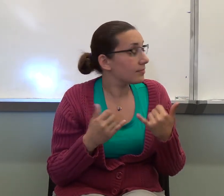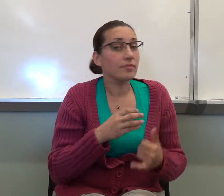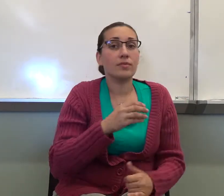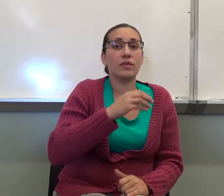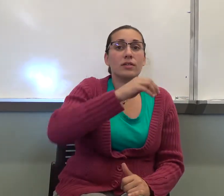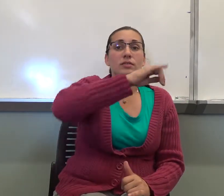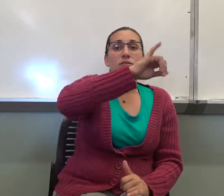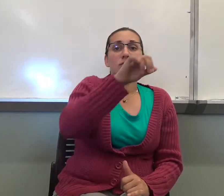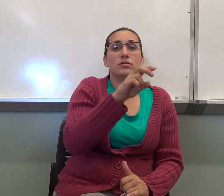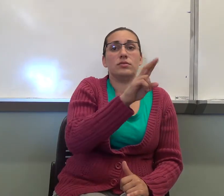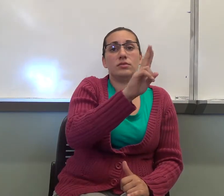Juxtaposition.